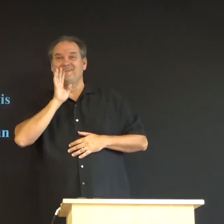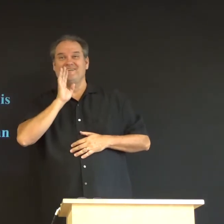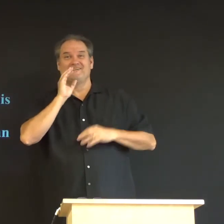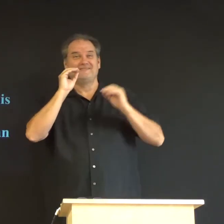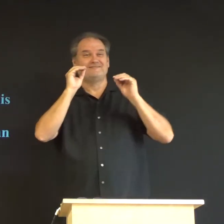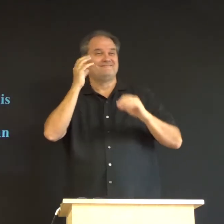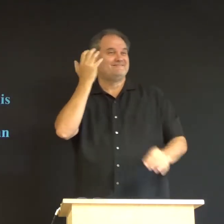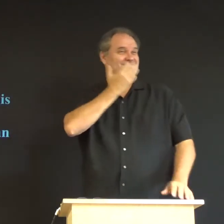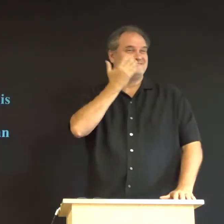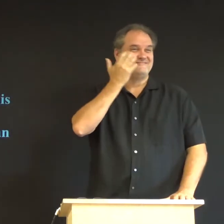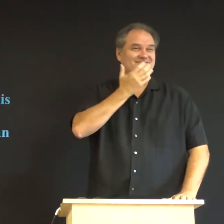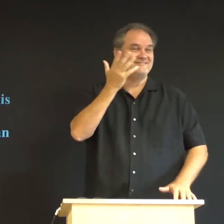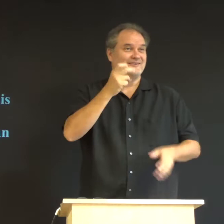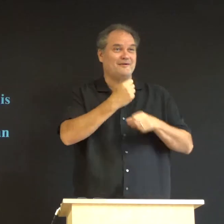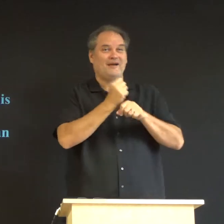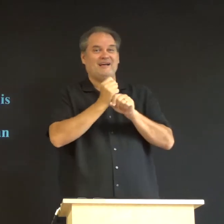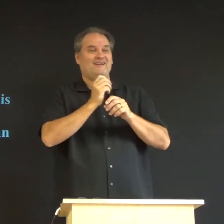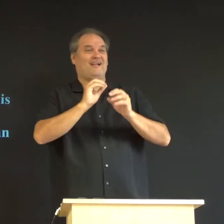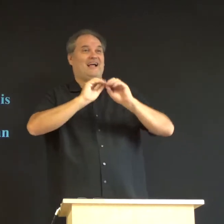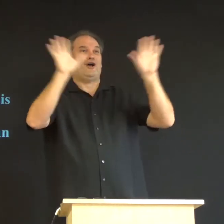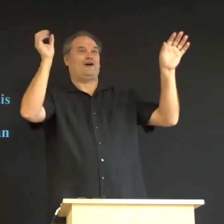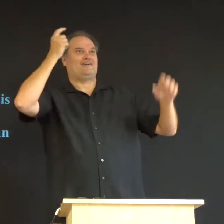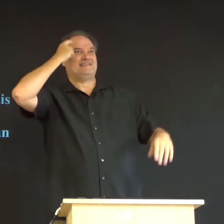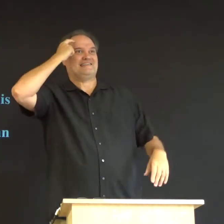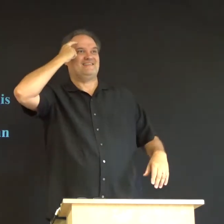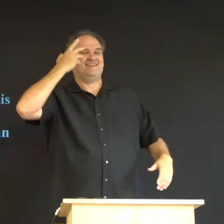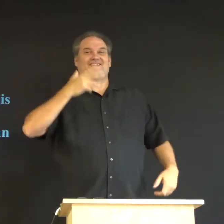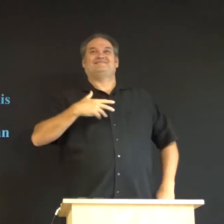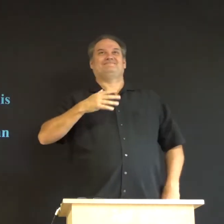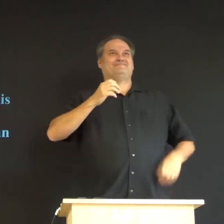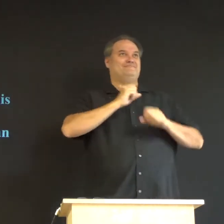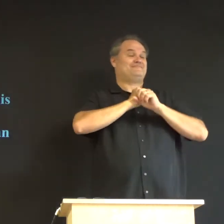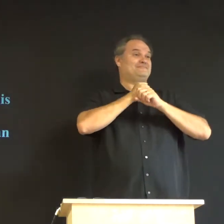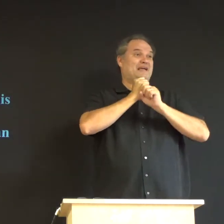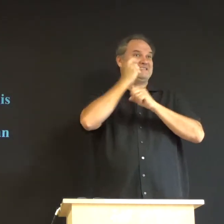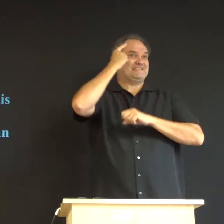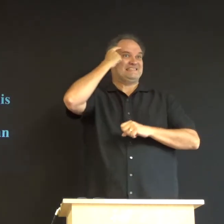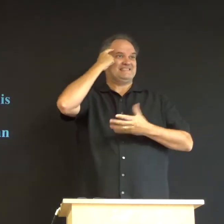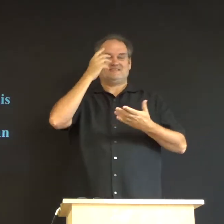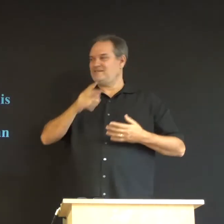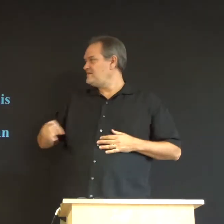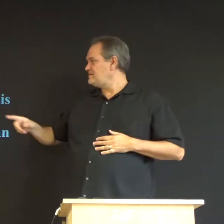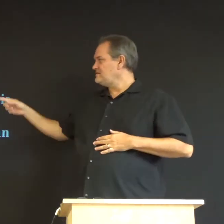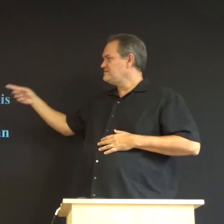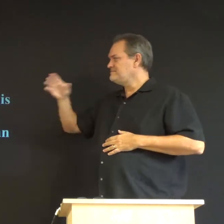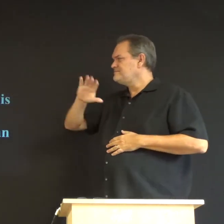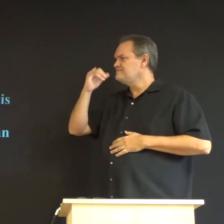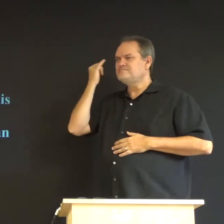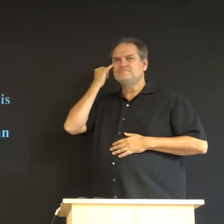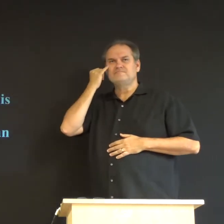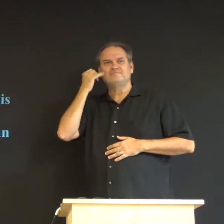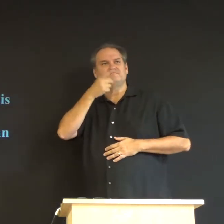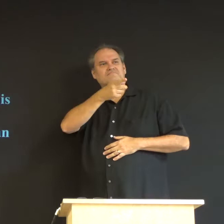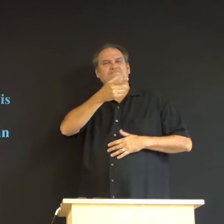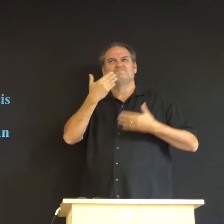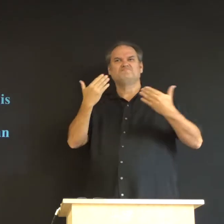This story, the teaching that Jesus makes, this is clear. Okay, makes sense.